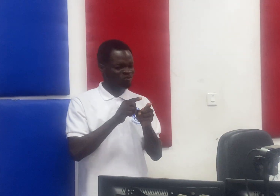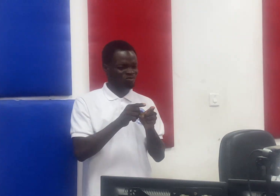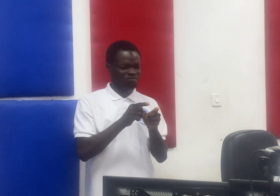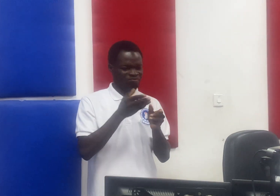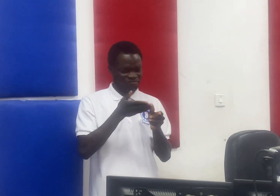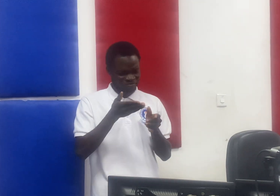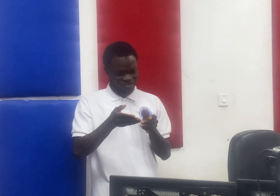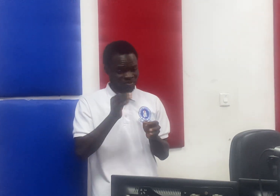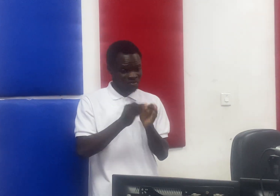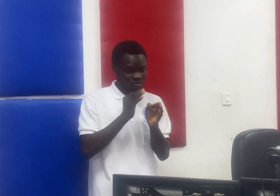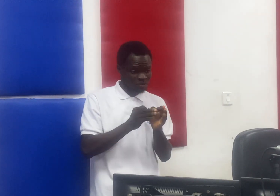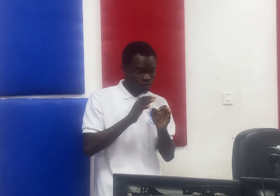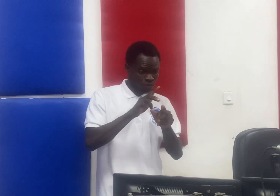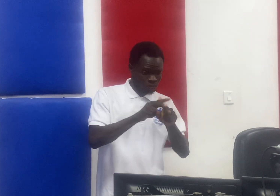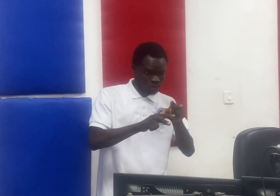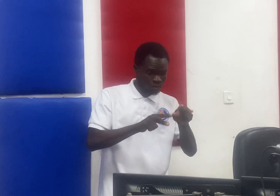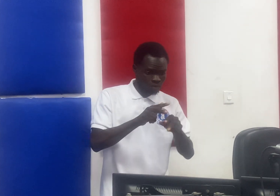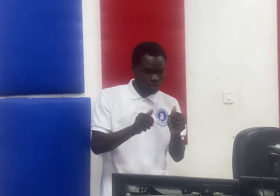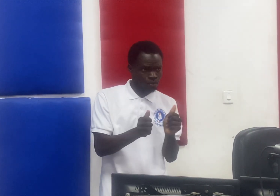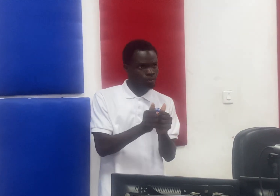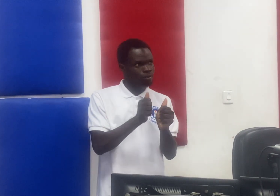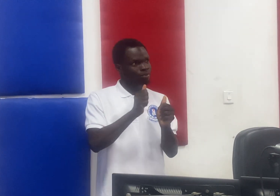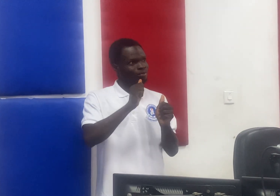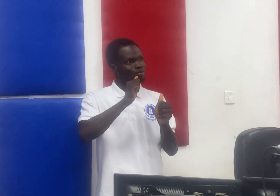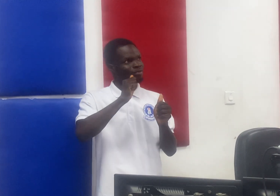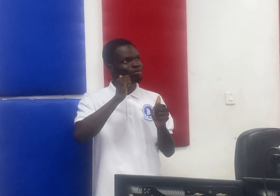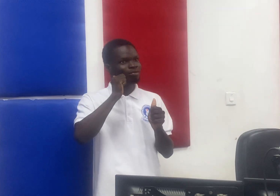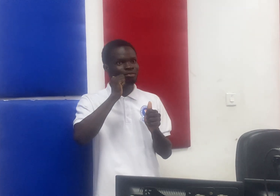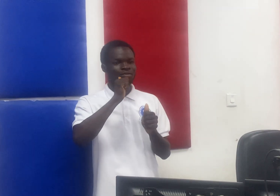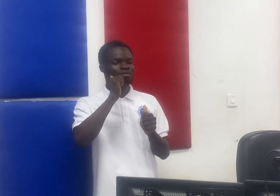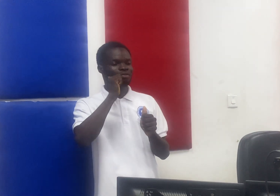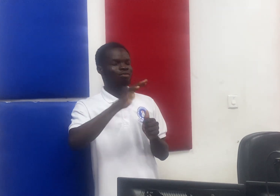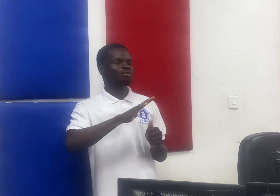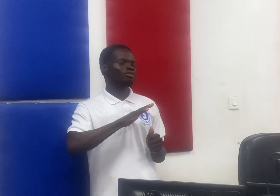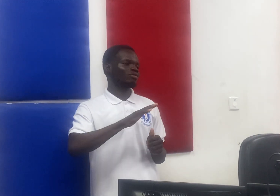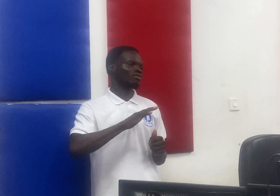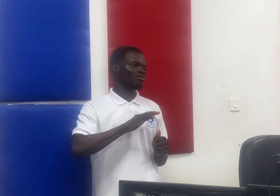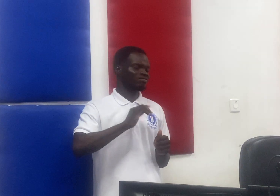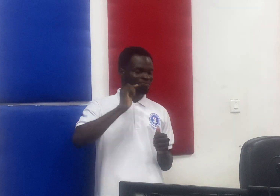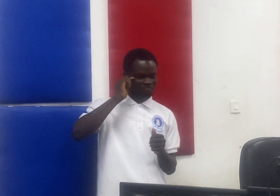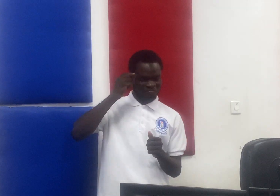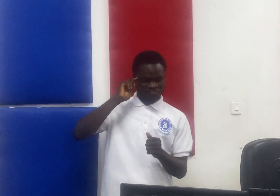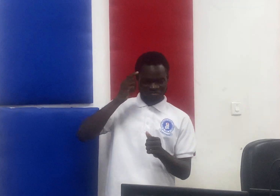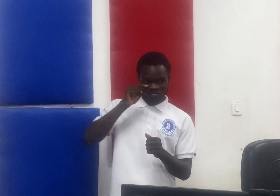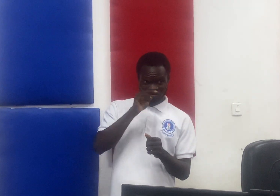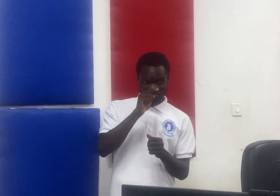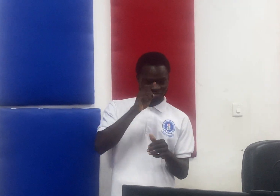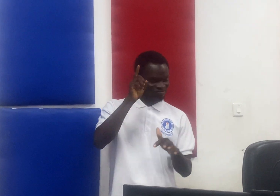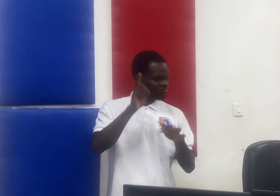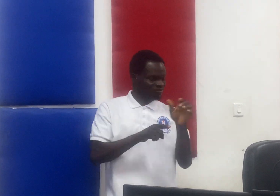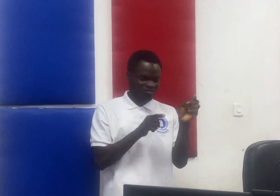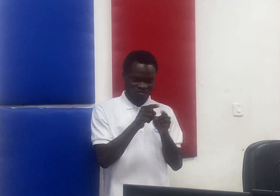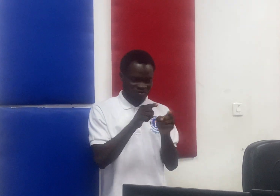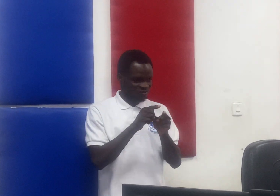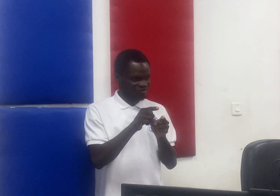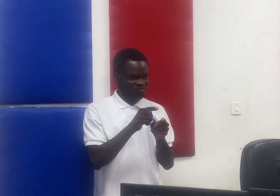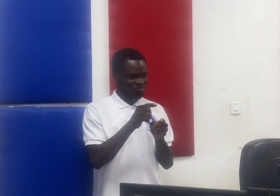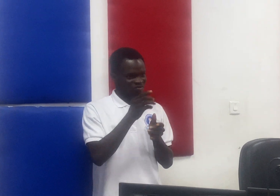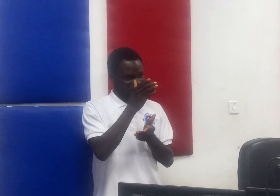with a lady or a lady friend, they think that this person there cannot do anything. Why is this lady following this